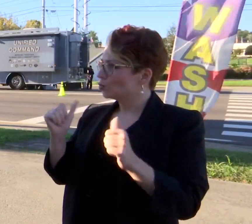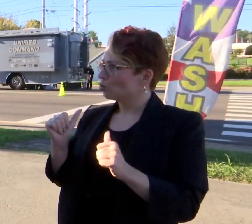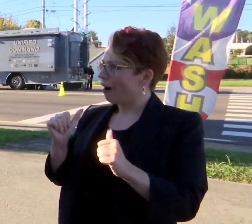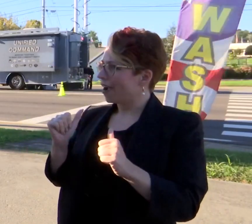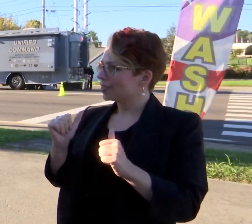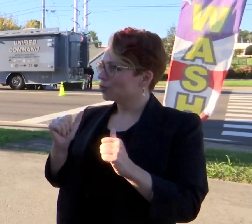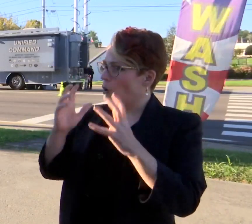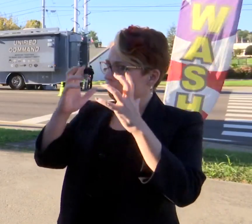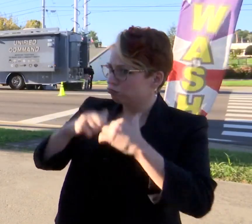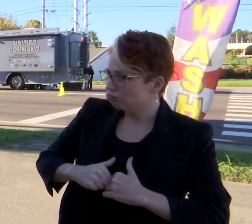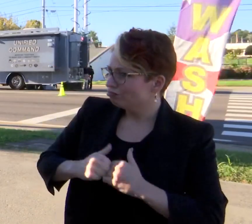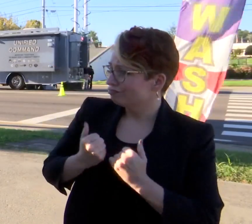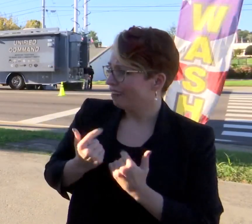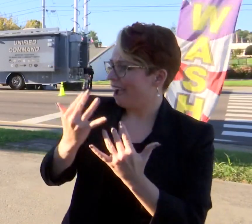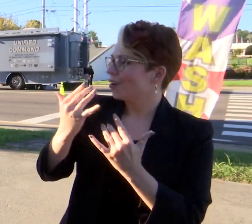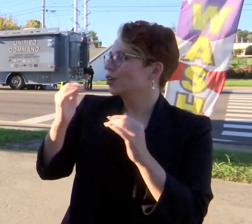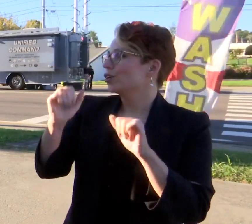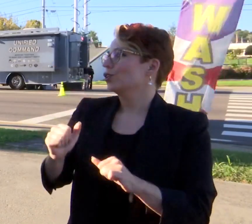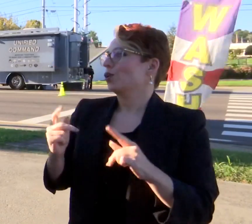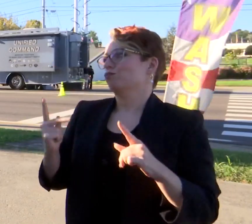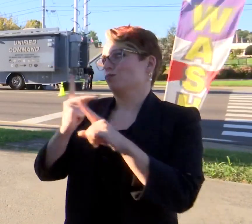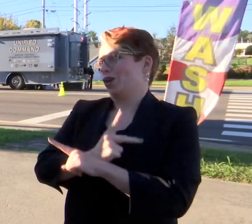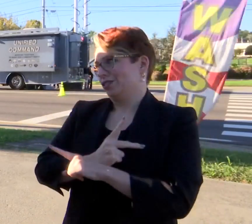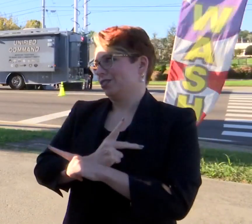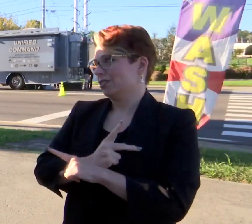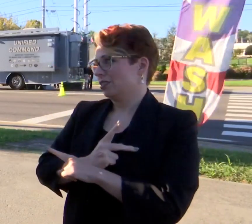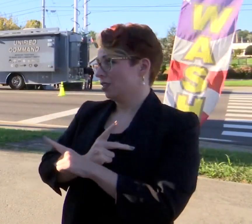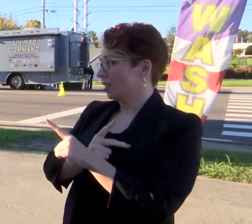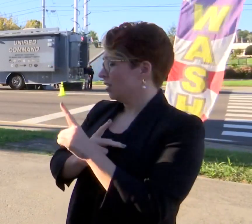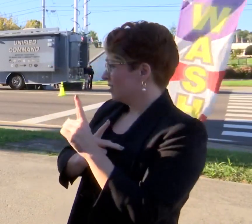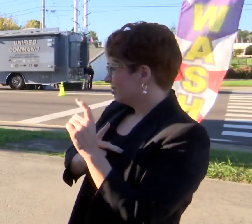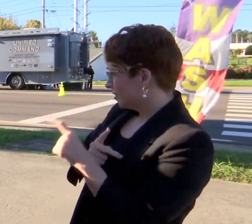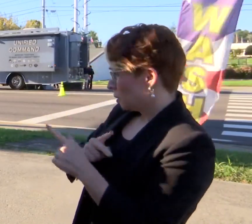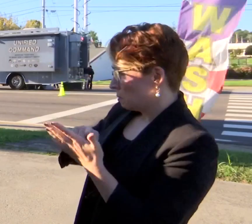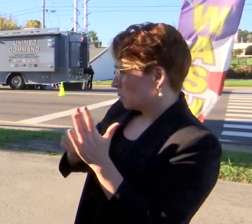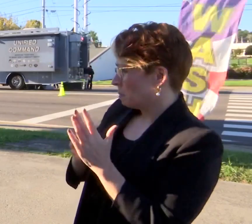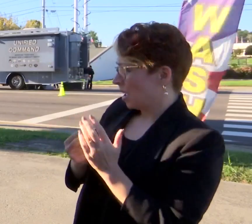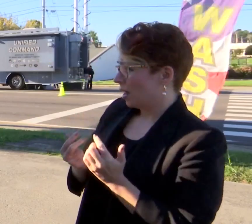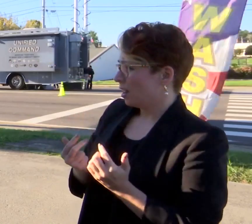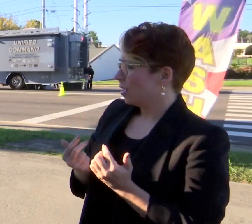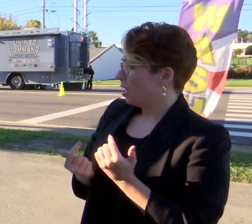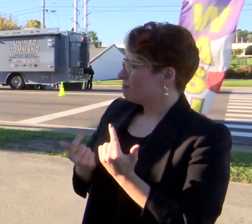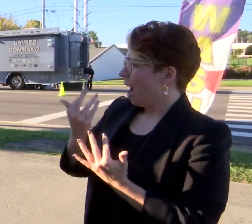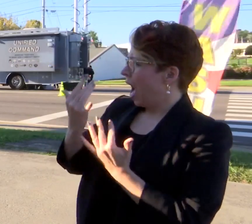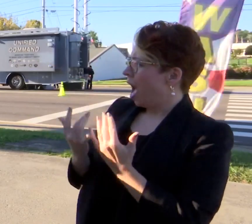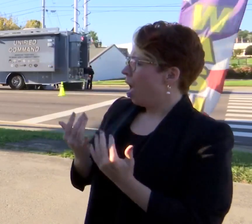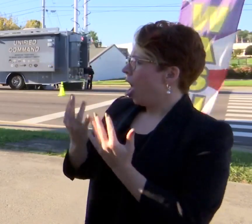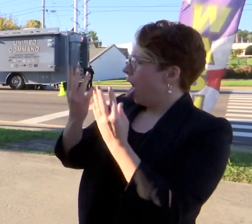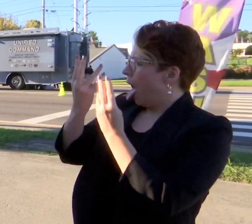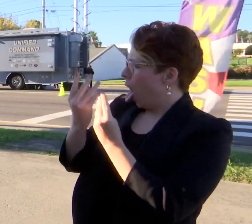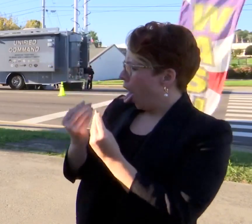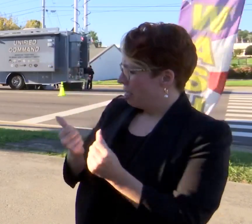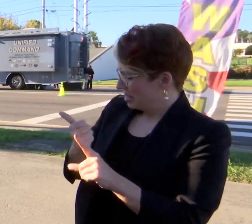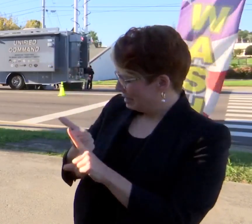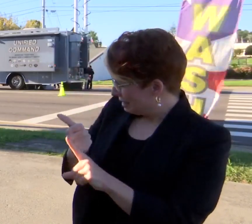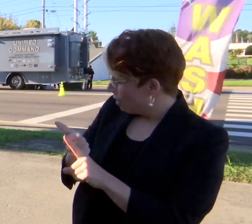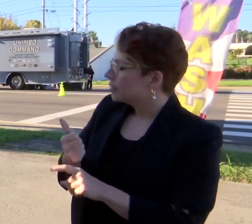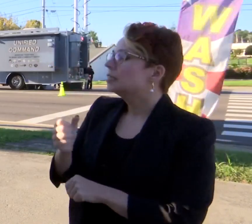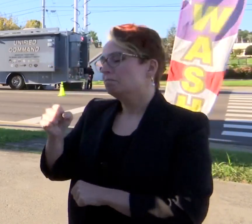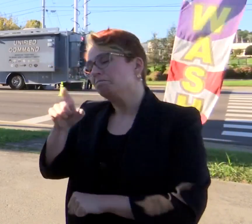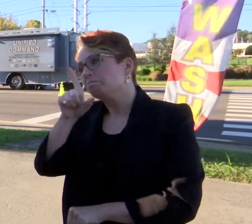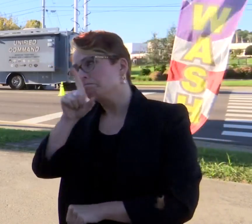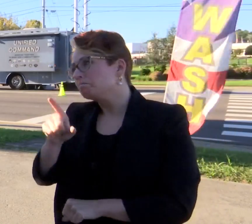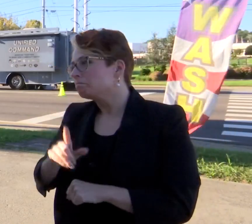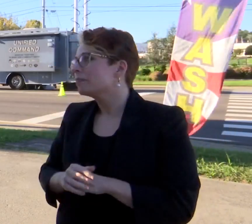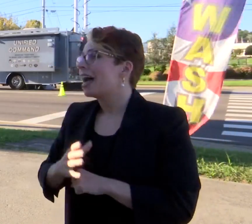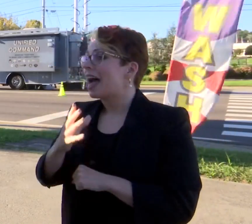have potentially aggravated and caused some kind of detonation. So it just burned out itself? It burned out itself, and then we were also with the robot able to move the door away from the box